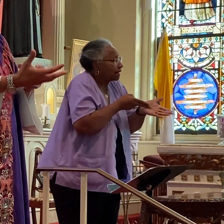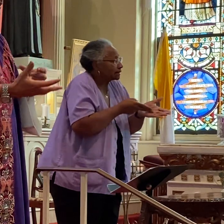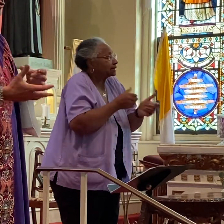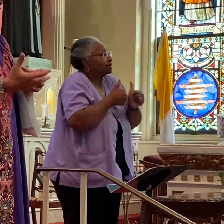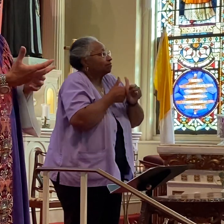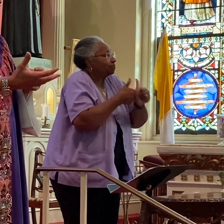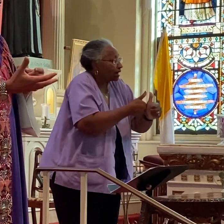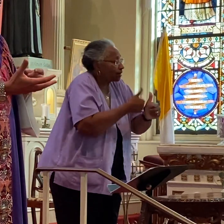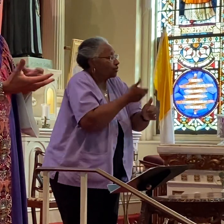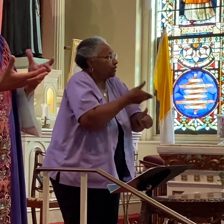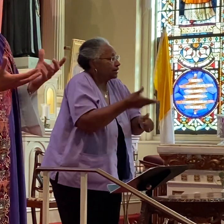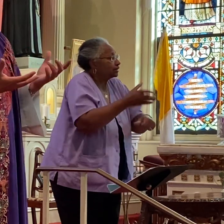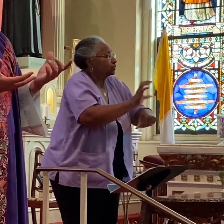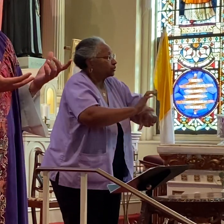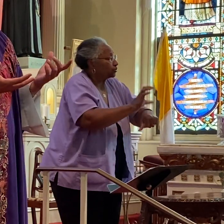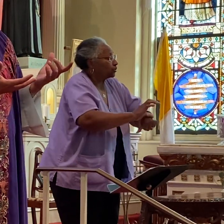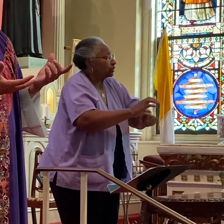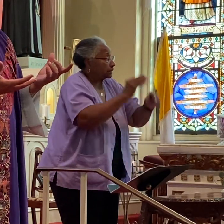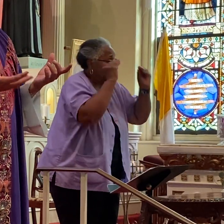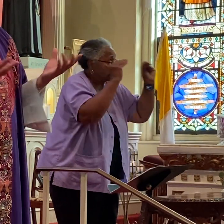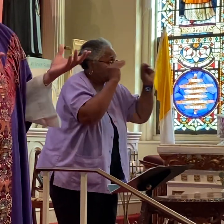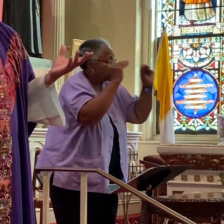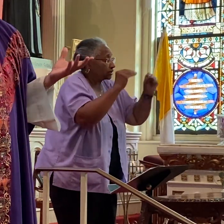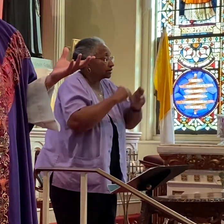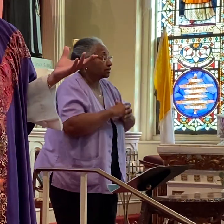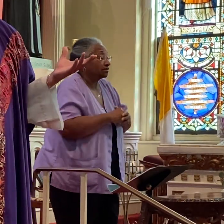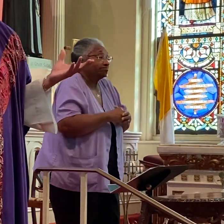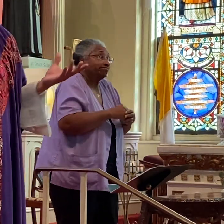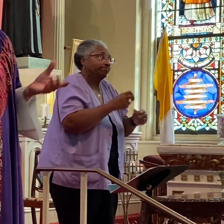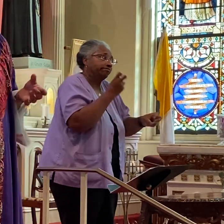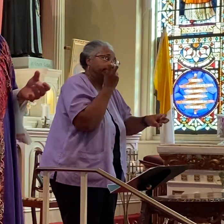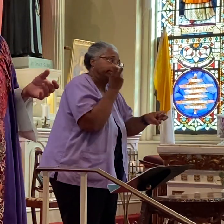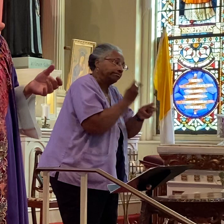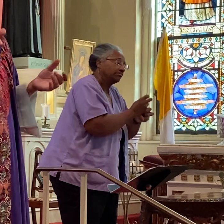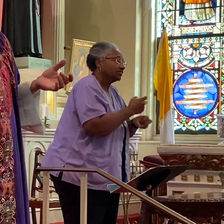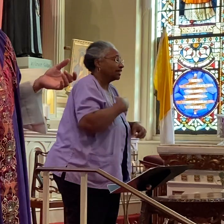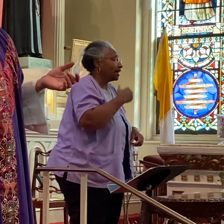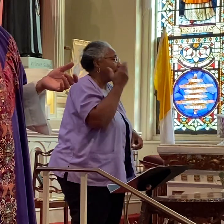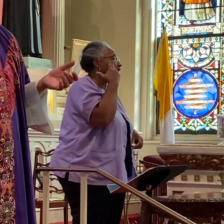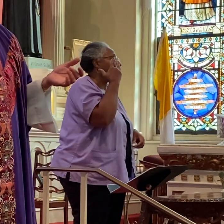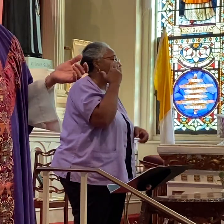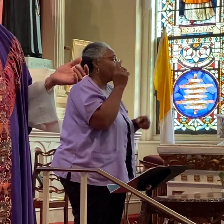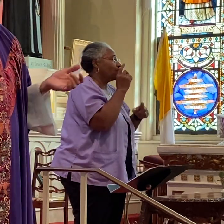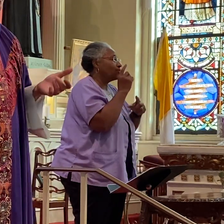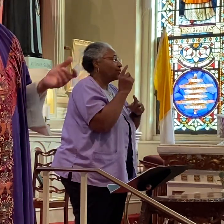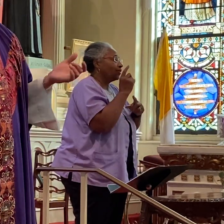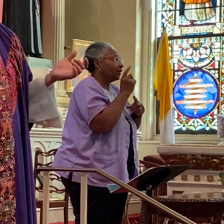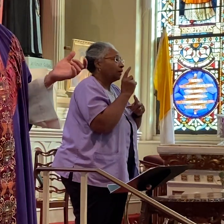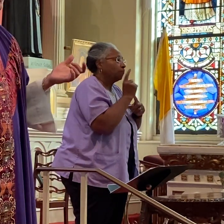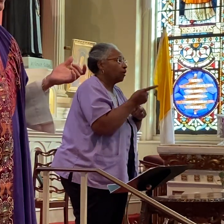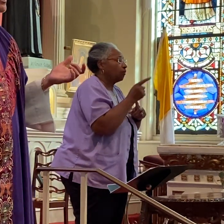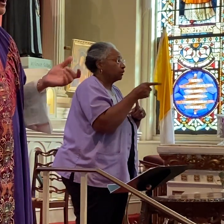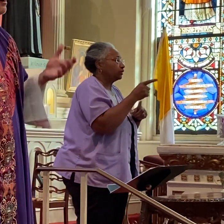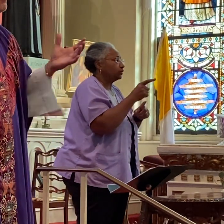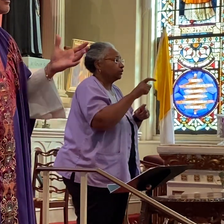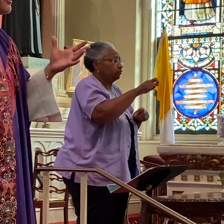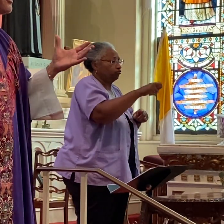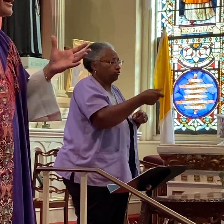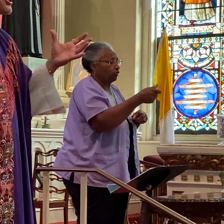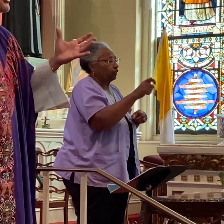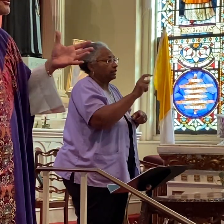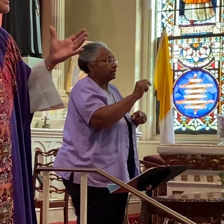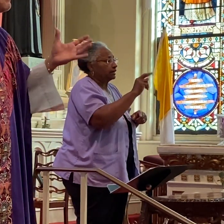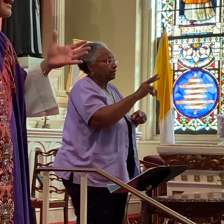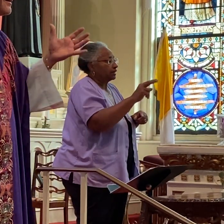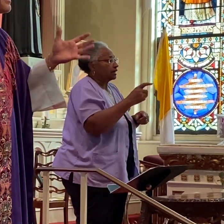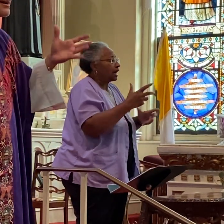and challenging us to do. It's very hard because I know, you know, the moment you turn on your radio going home, what do you hear? "I want to